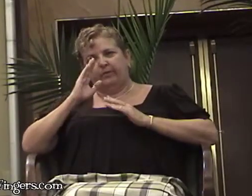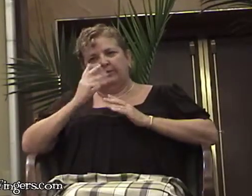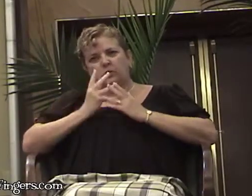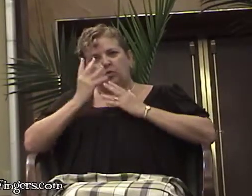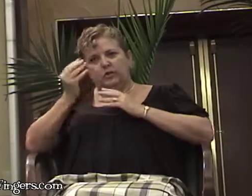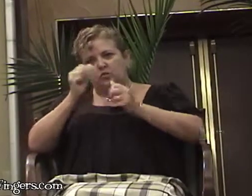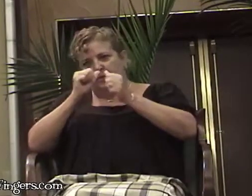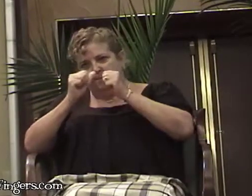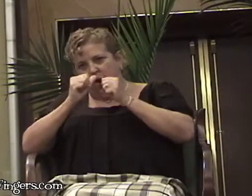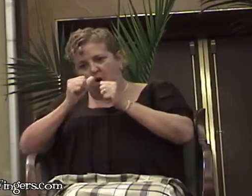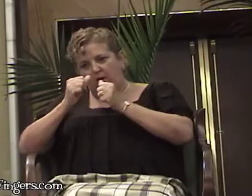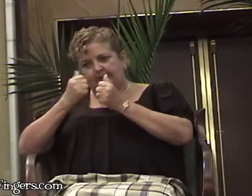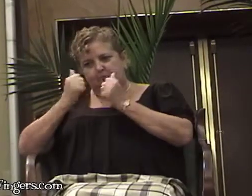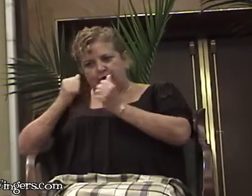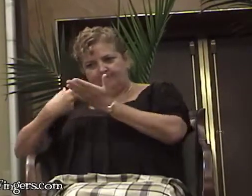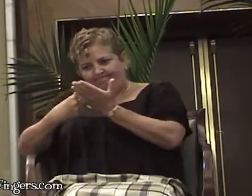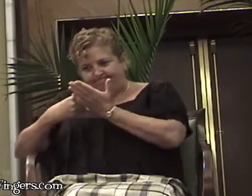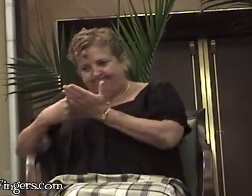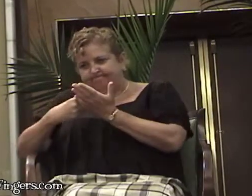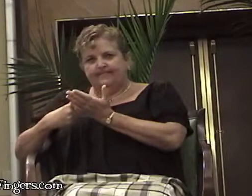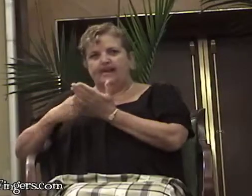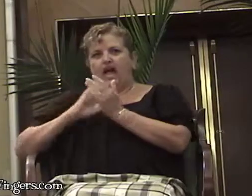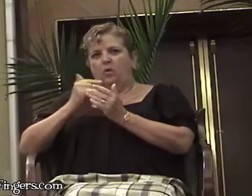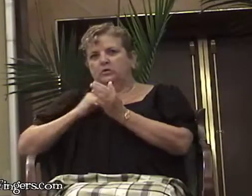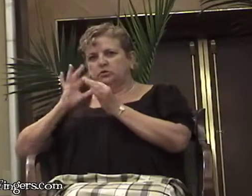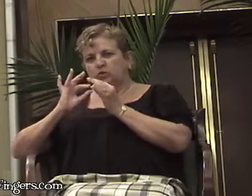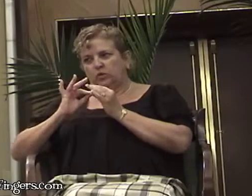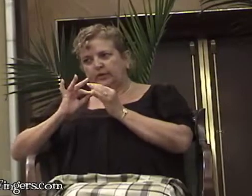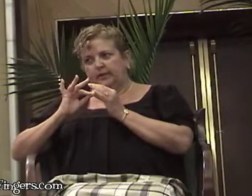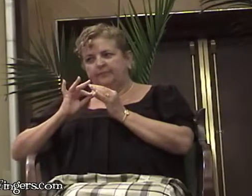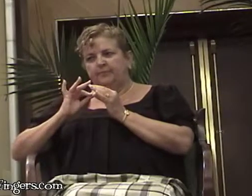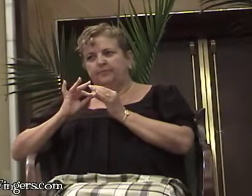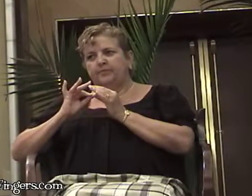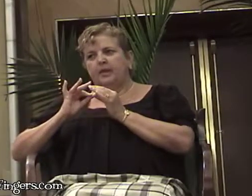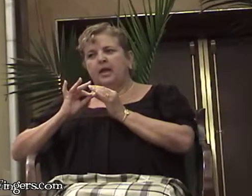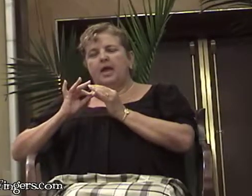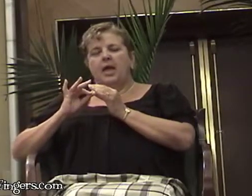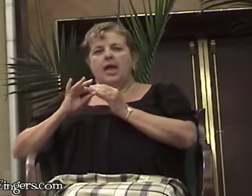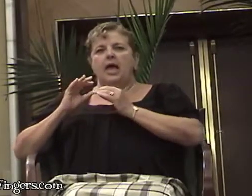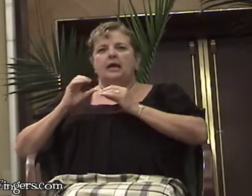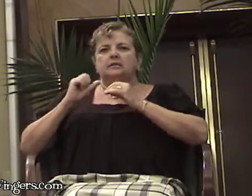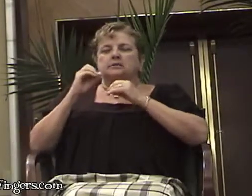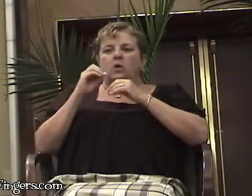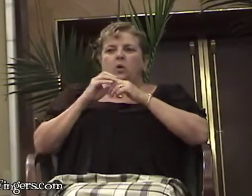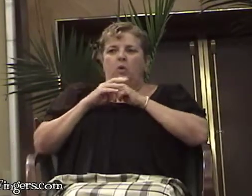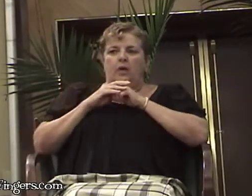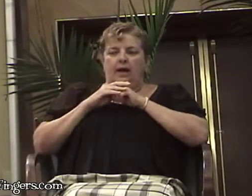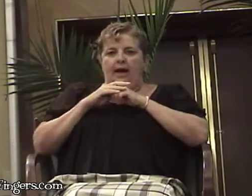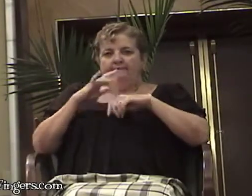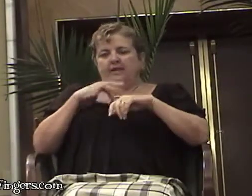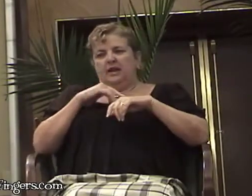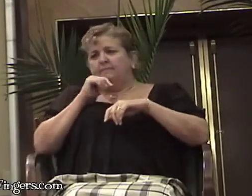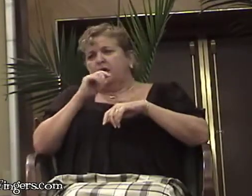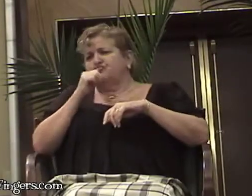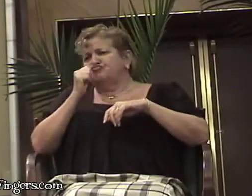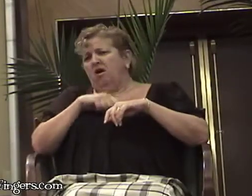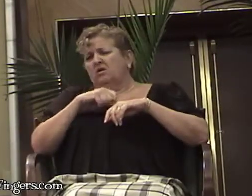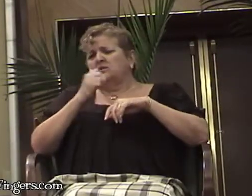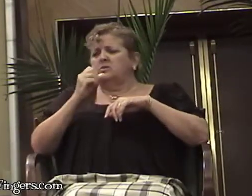sort of family obligation or whatever. And I decided I would give him a ride home because I did not think that I was as drunk as he was. And I'm a